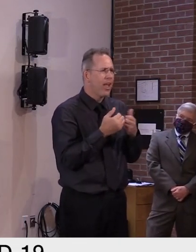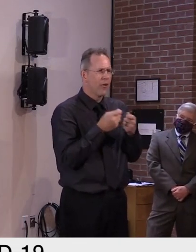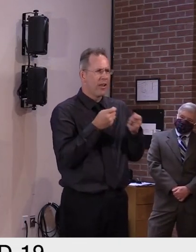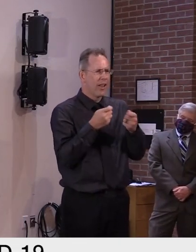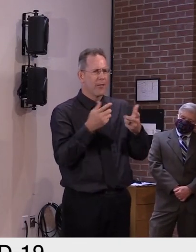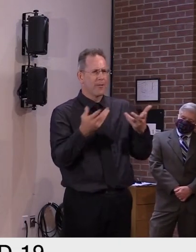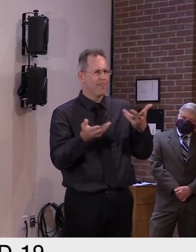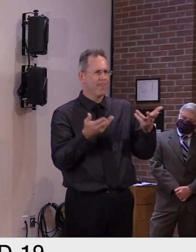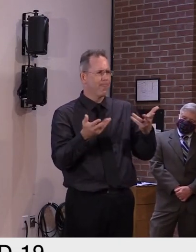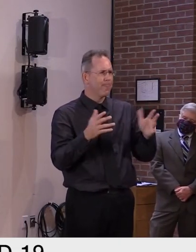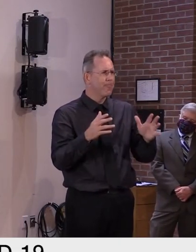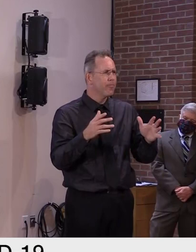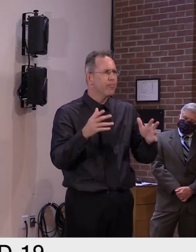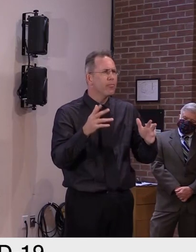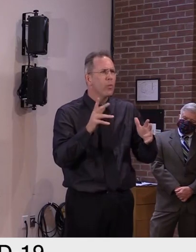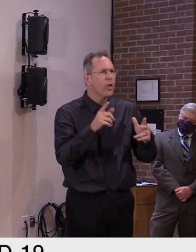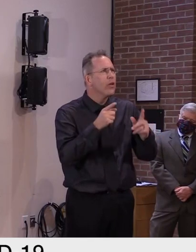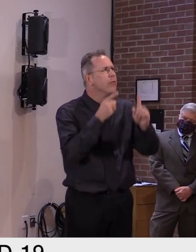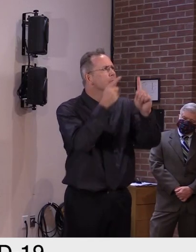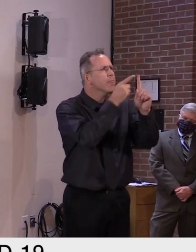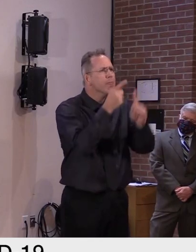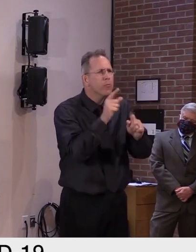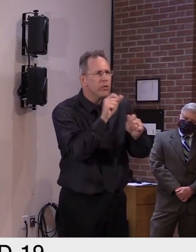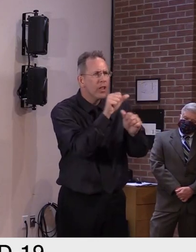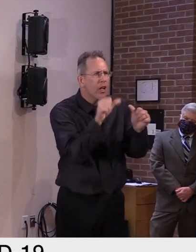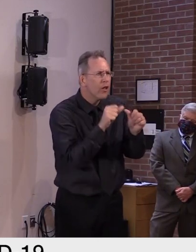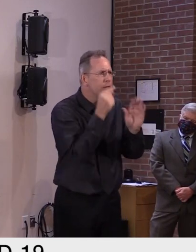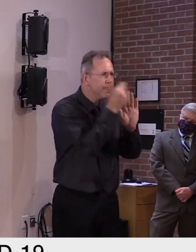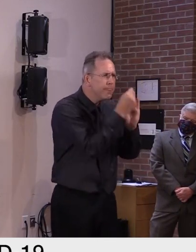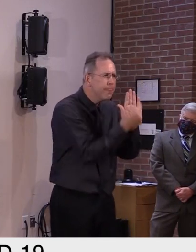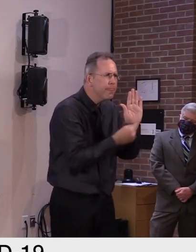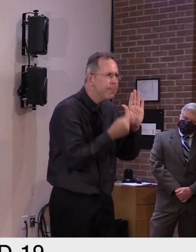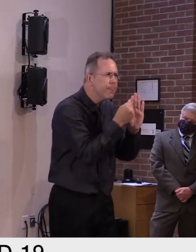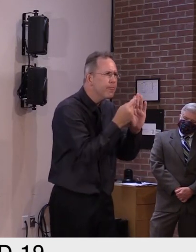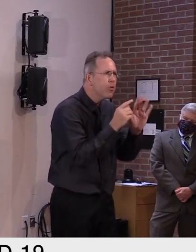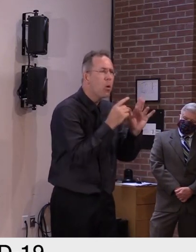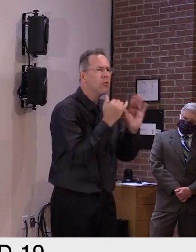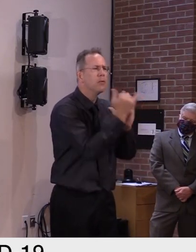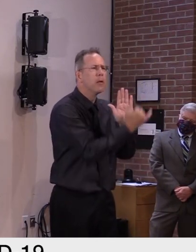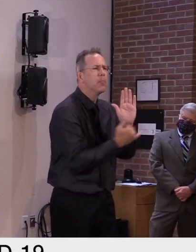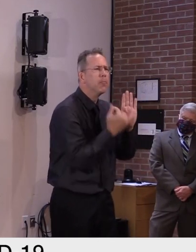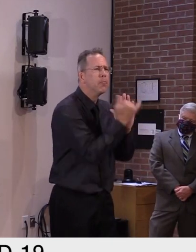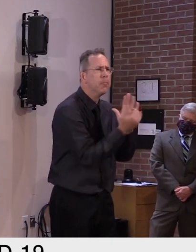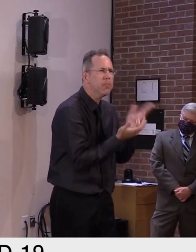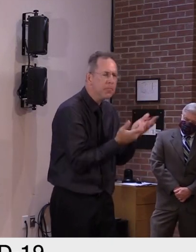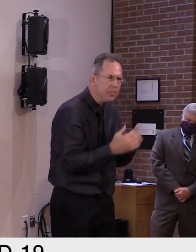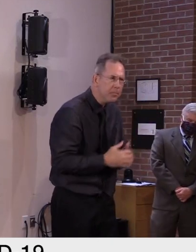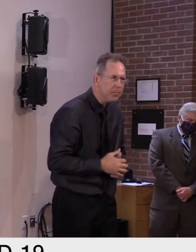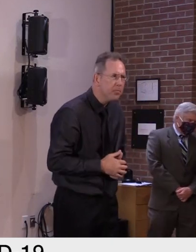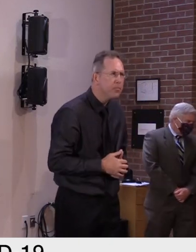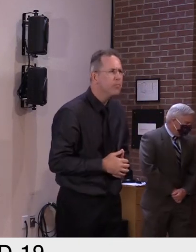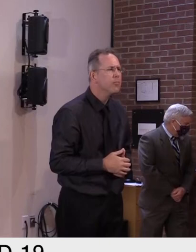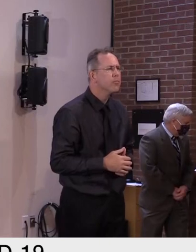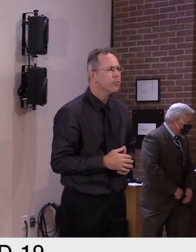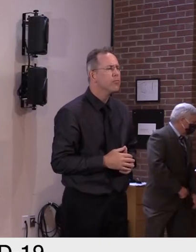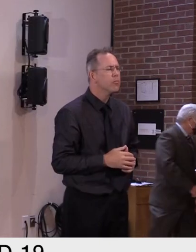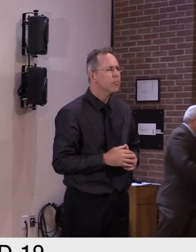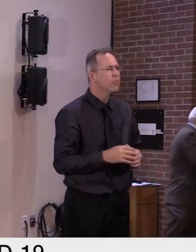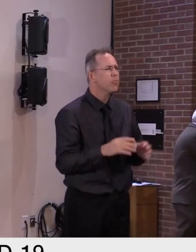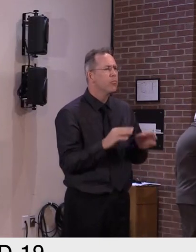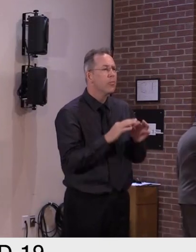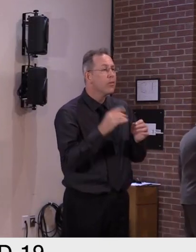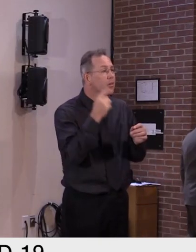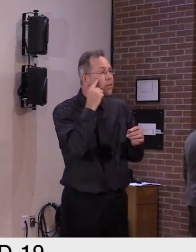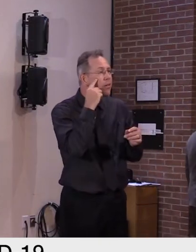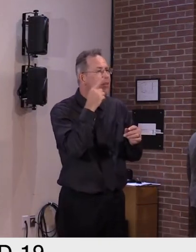that sort. And it's really, again, focusing people on these gatherings. And